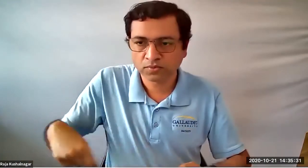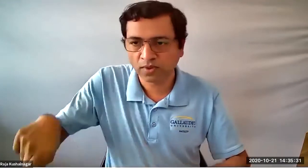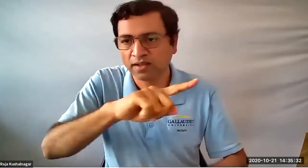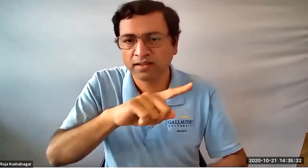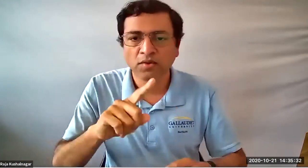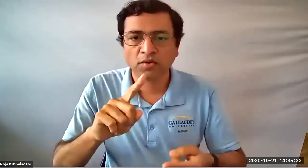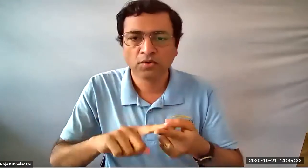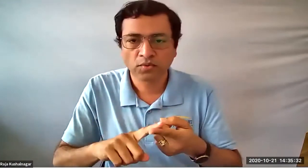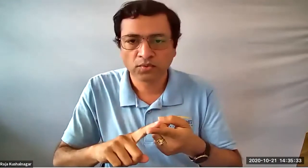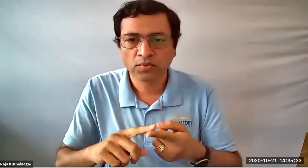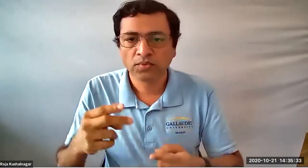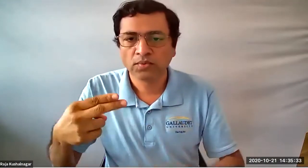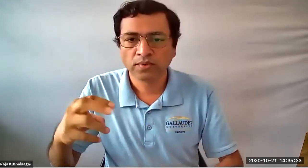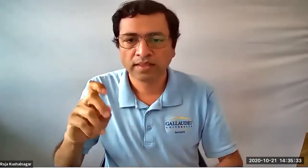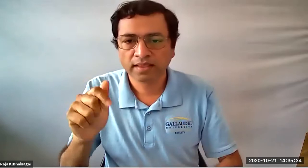Gallaudet.